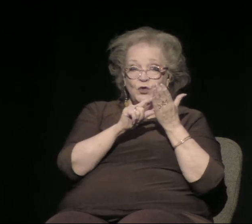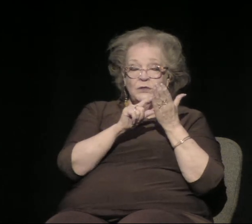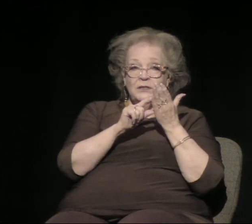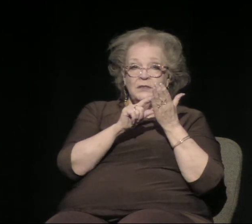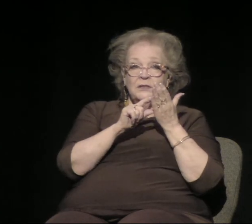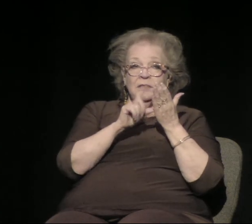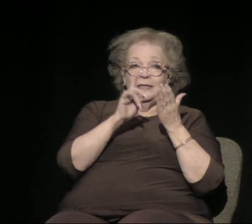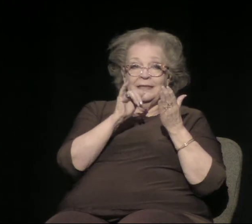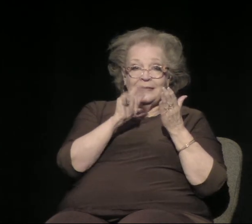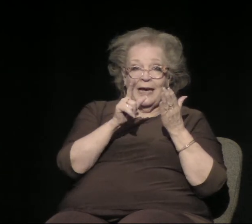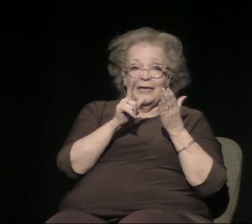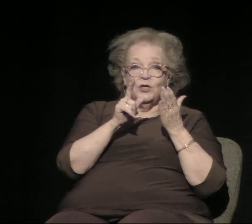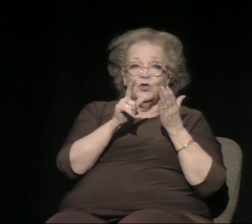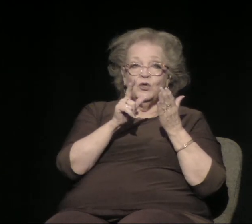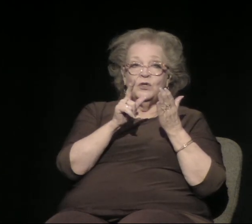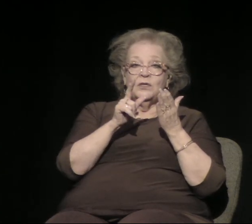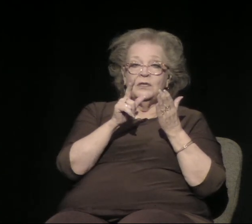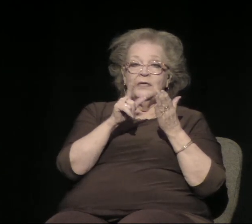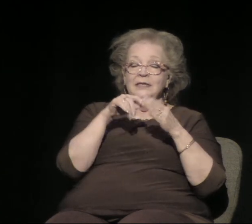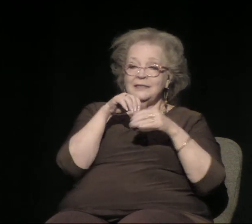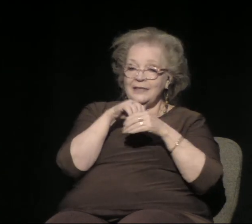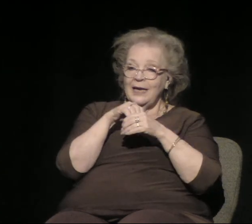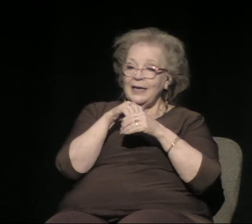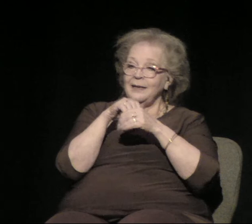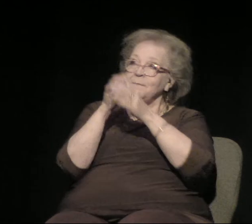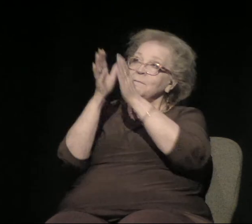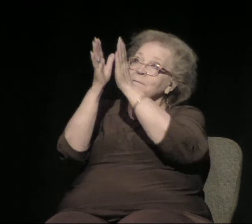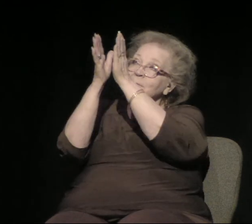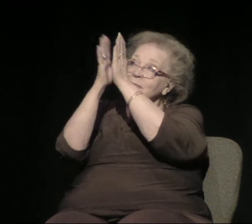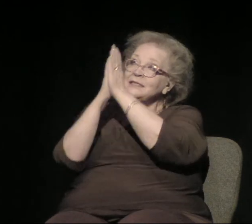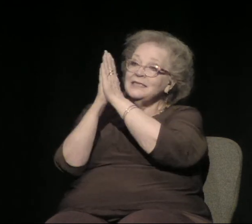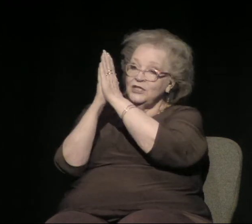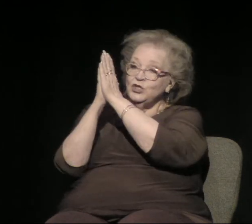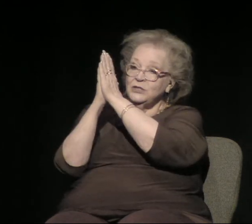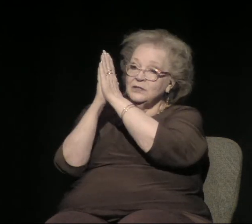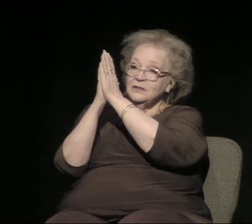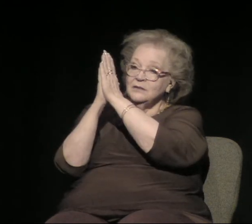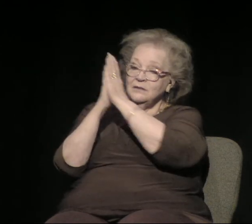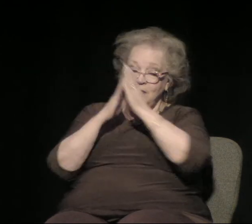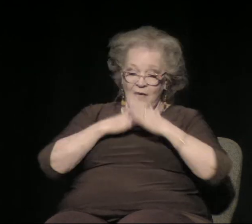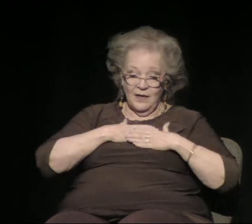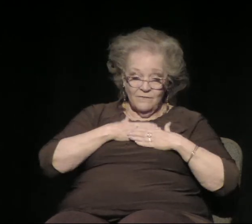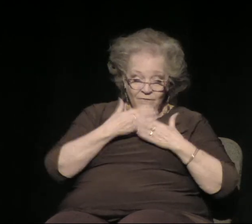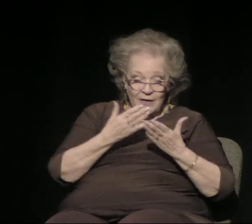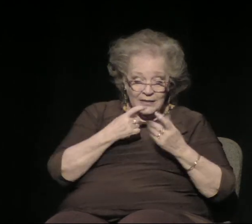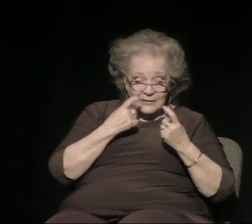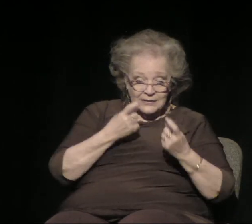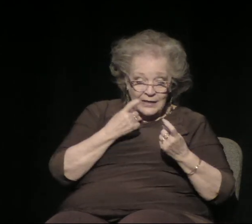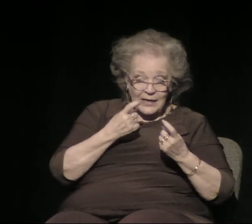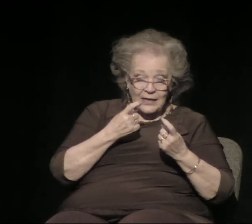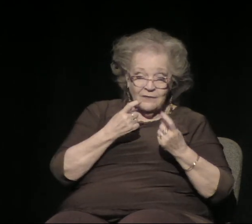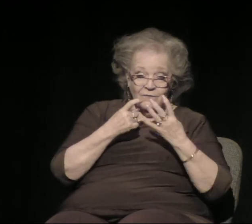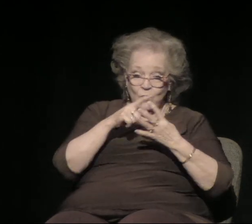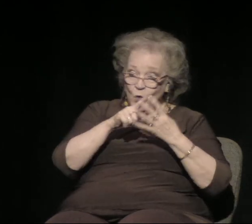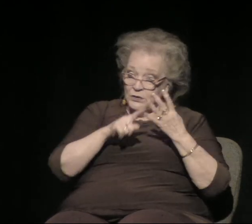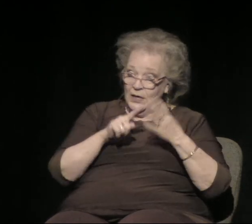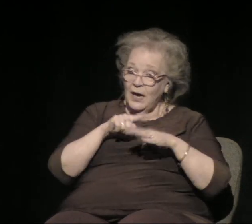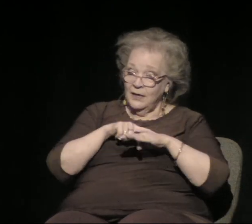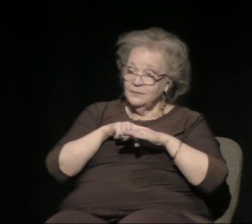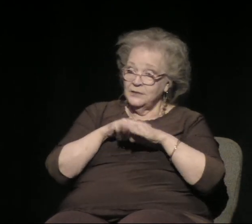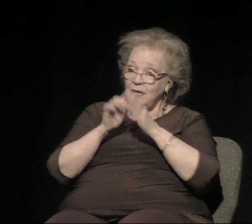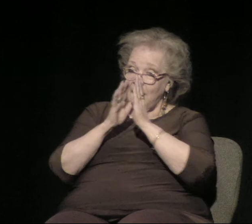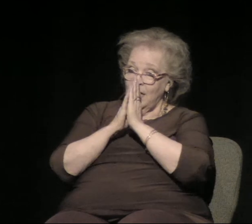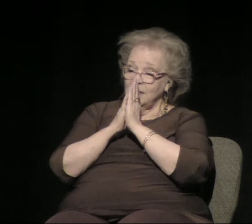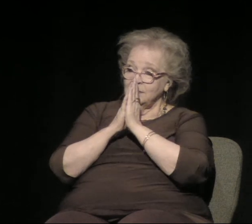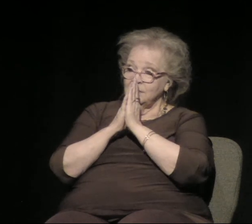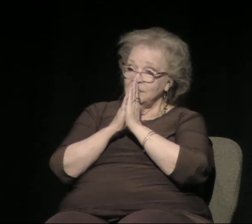transitions to petition. So he's declared who God is. He's confessed his sin. He's asked God to turn away his wrath.